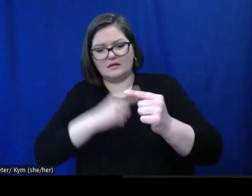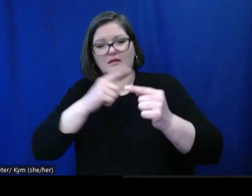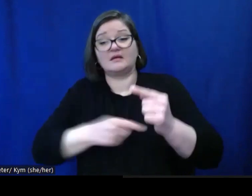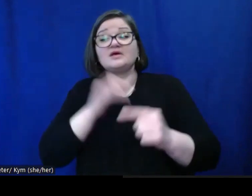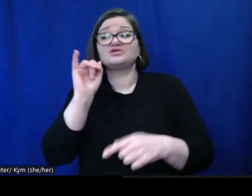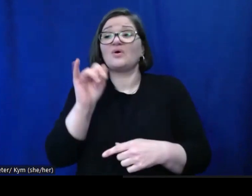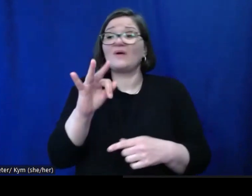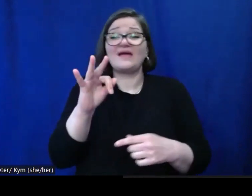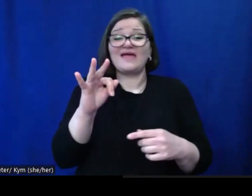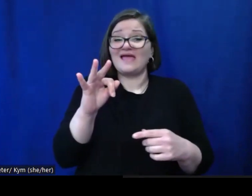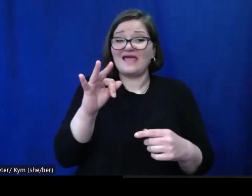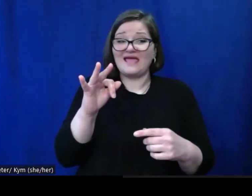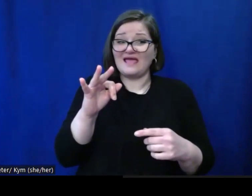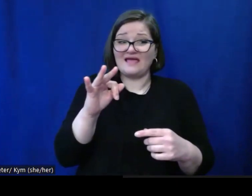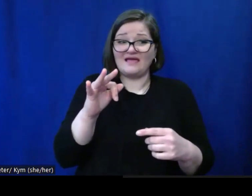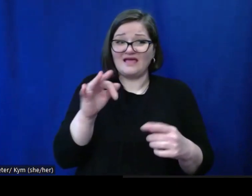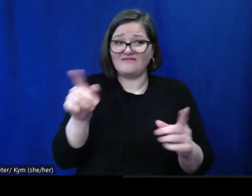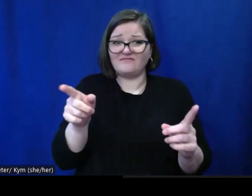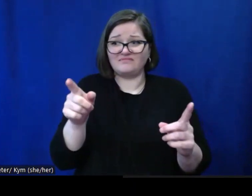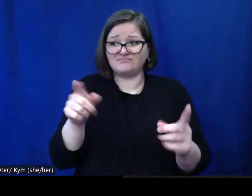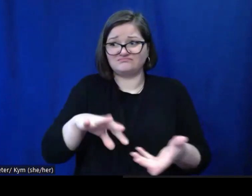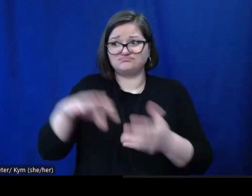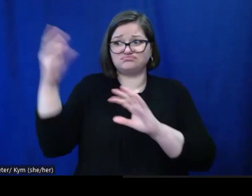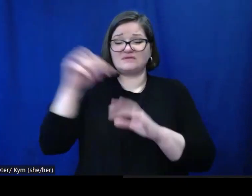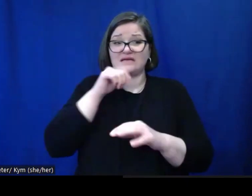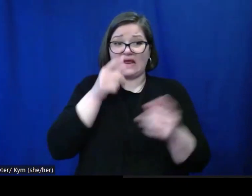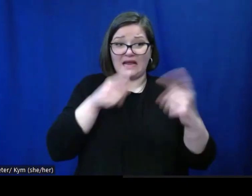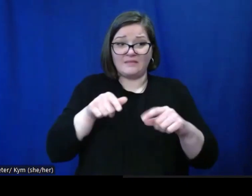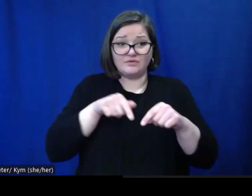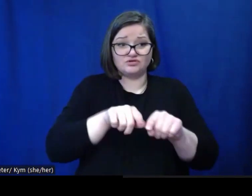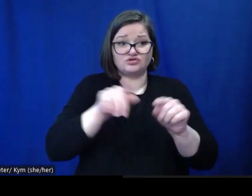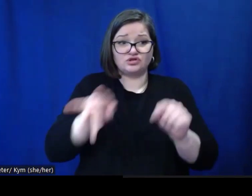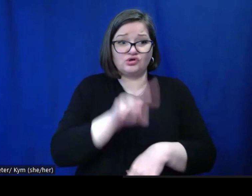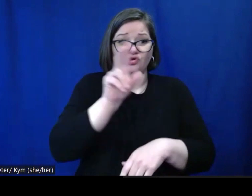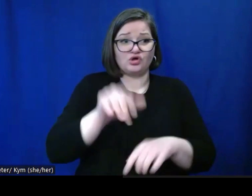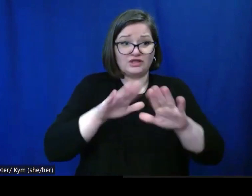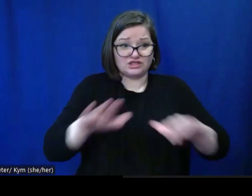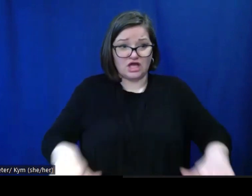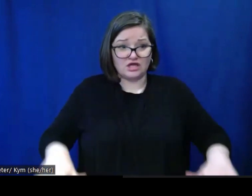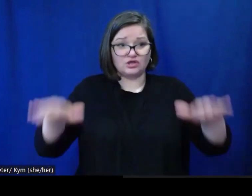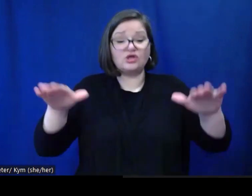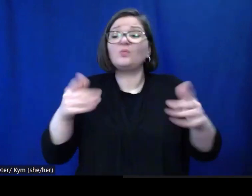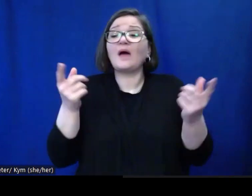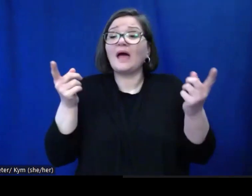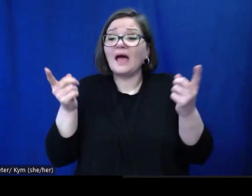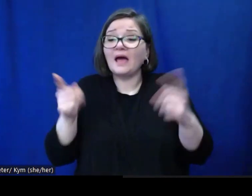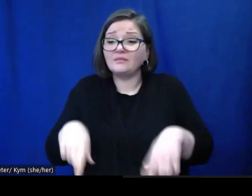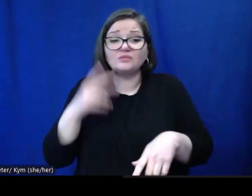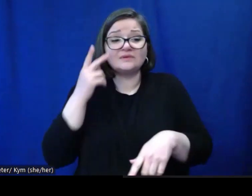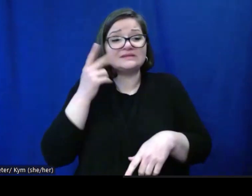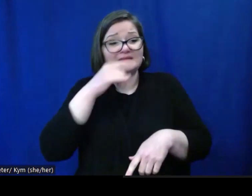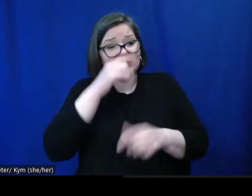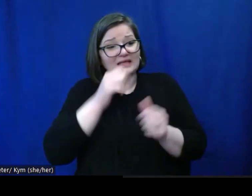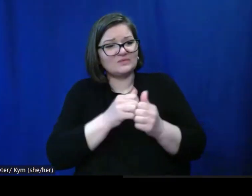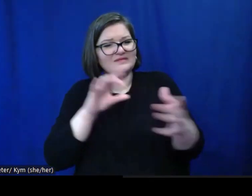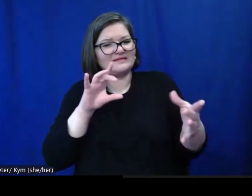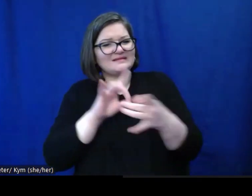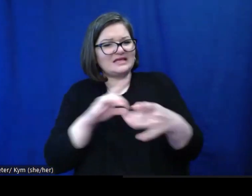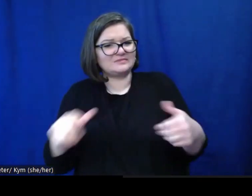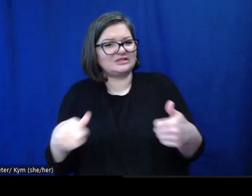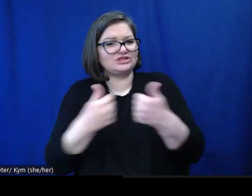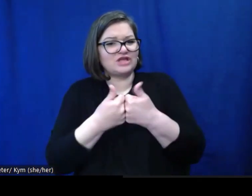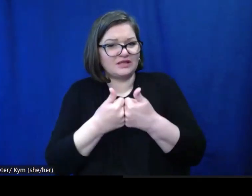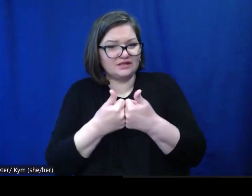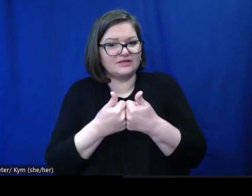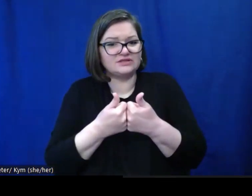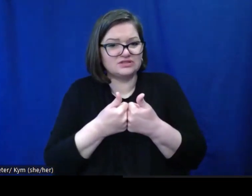that doesn't happen early on in childhood, then what we do is we see these kids with some attachment challenges.